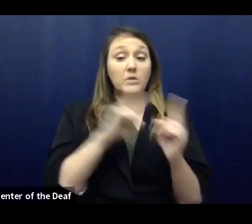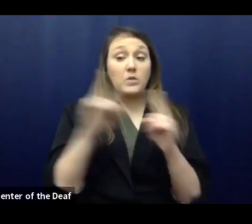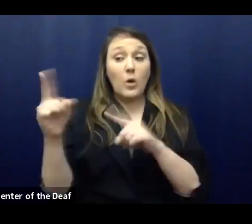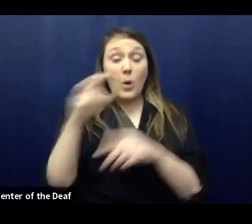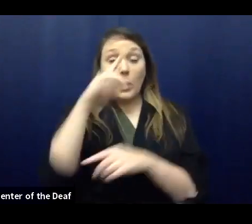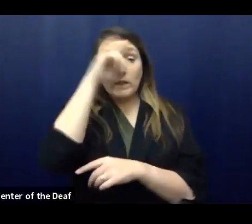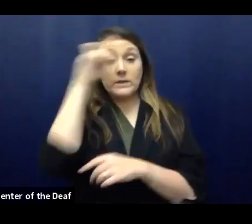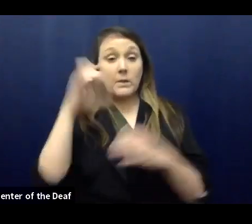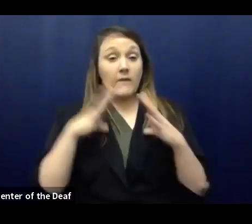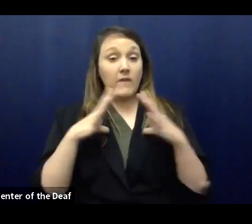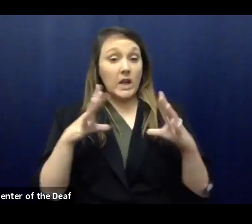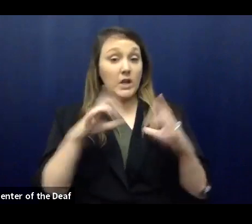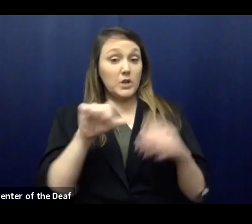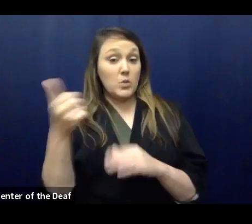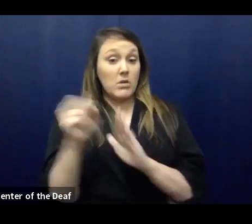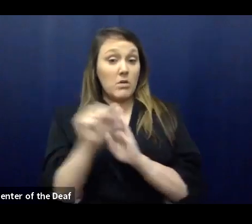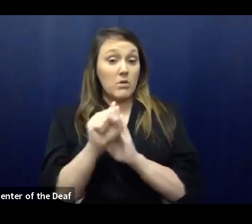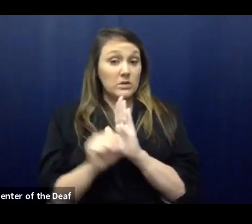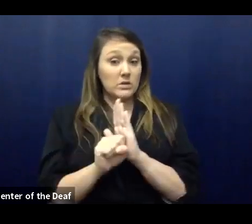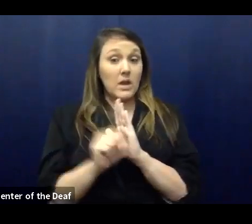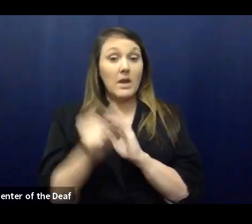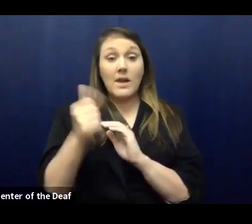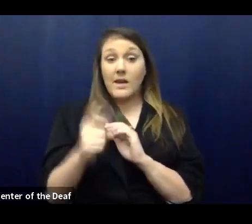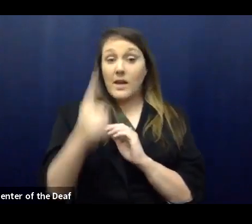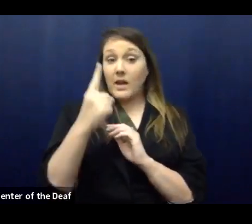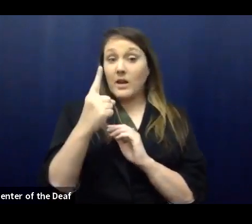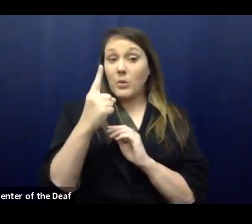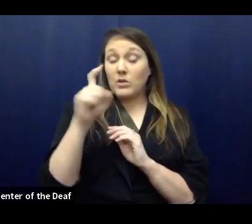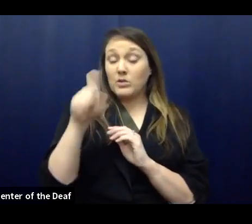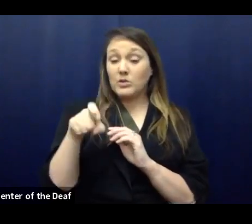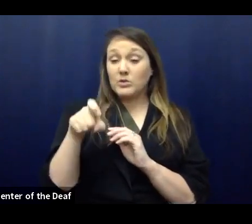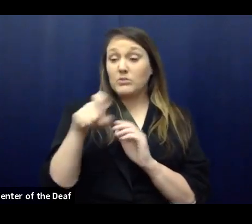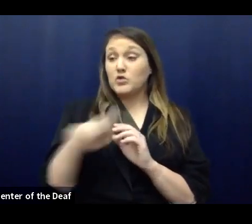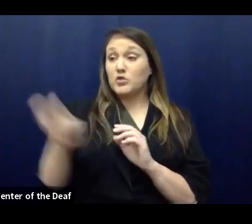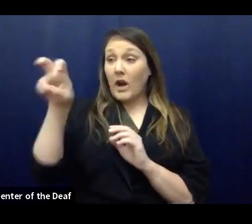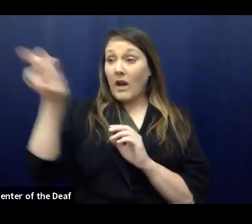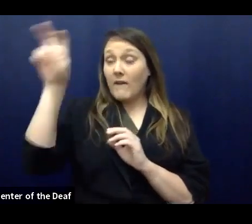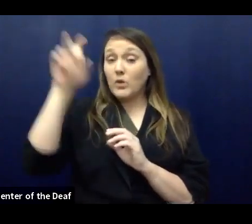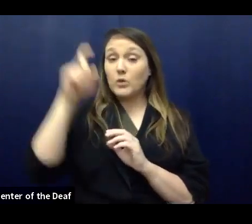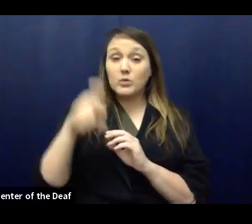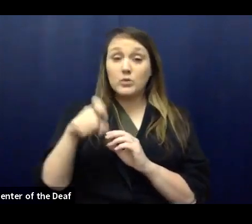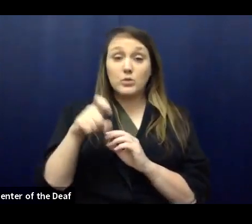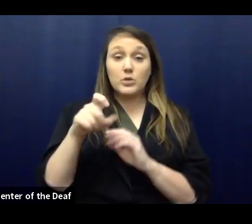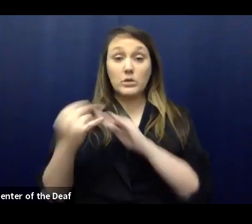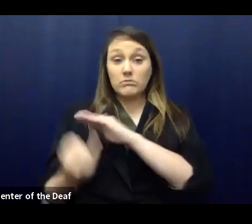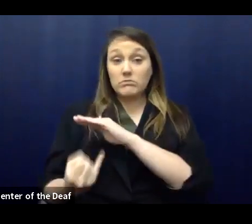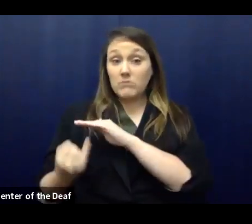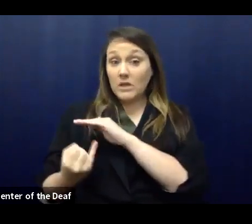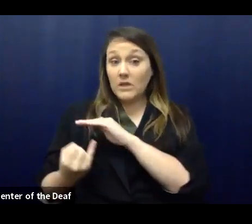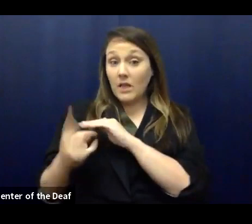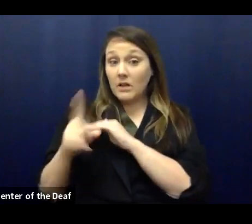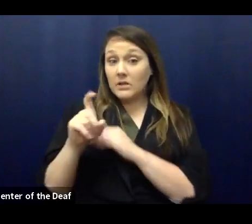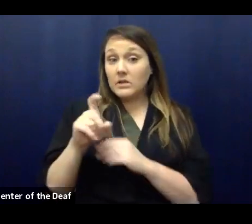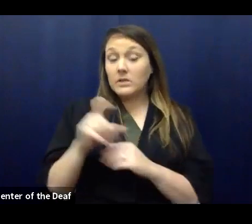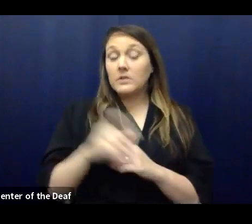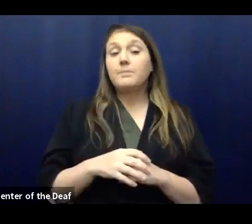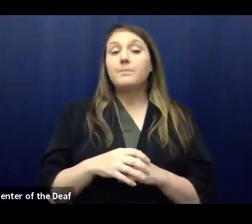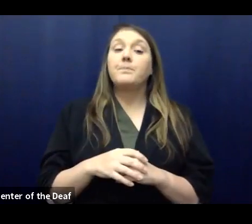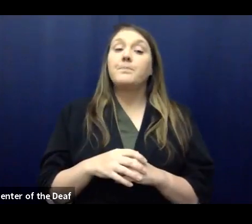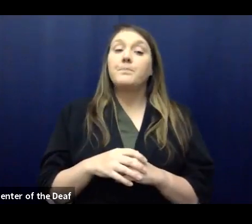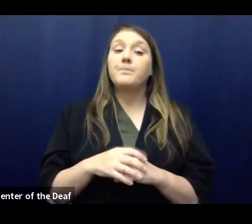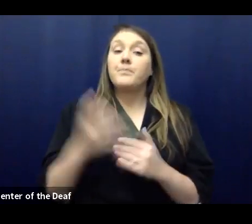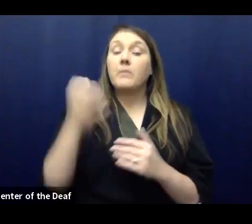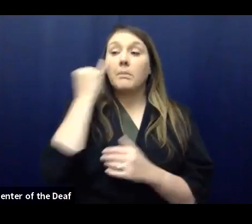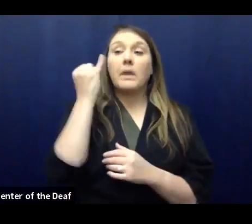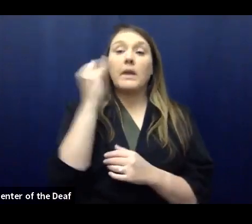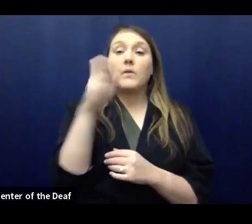other states, should anyone who has traveled consider self-isolating after returning to Knox County? I think that depends on if you travel